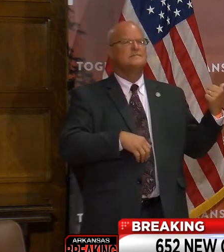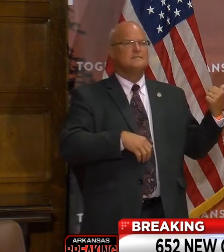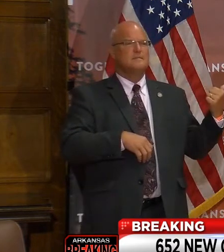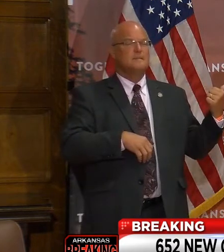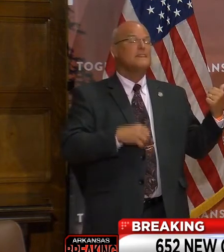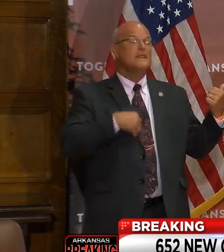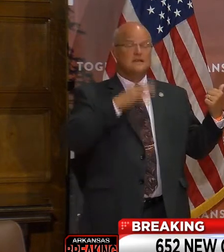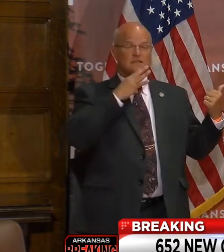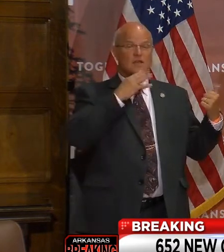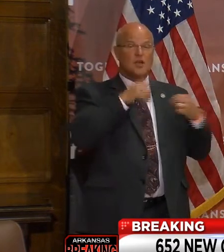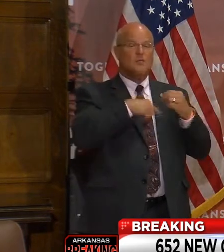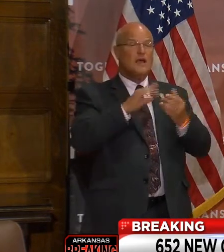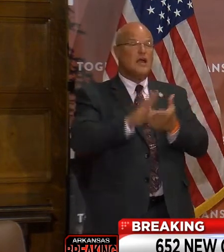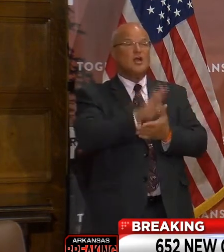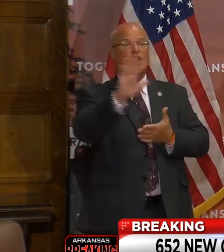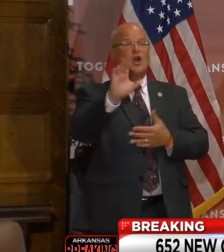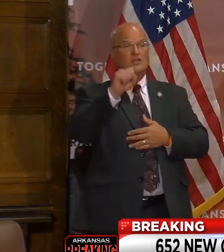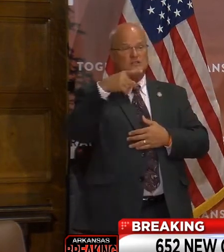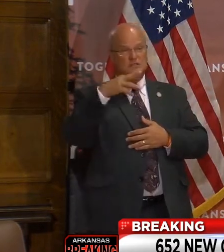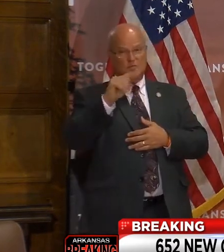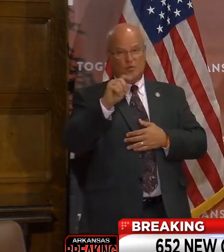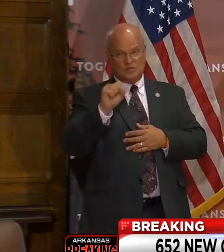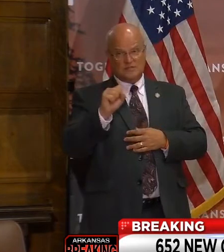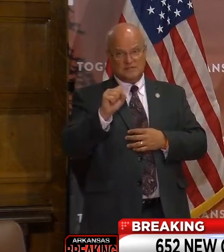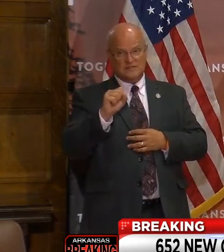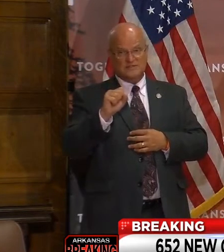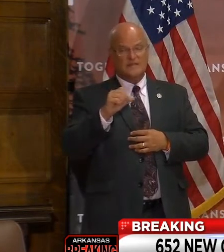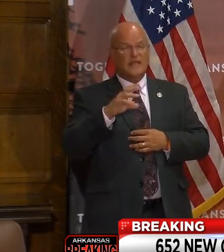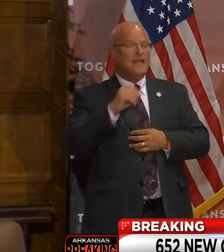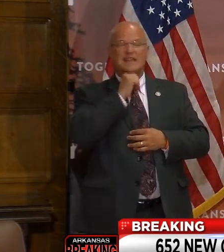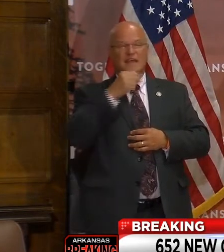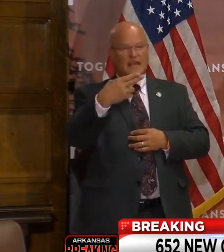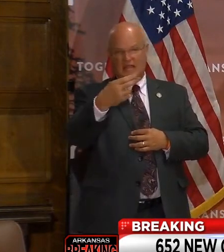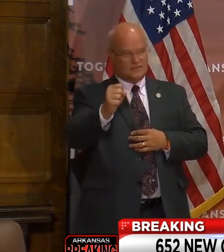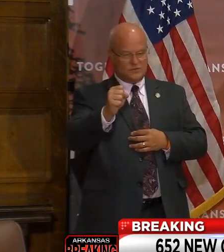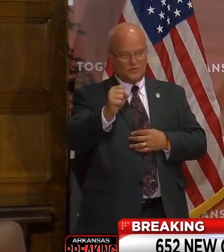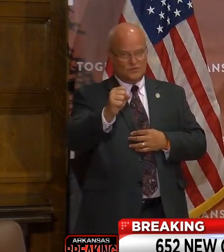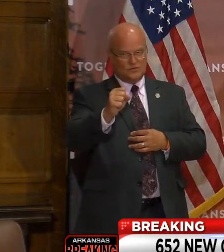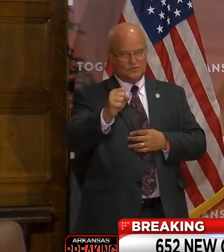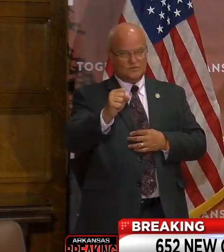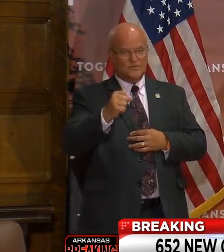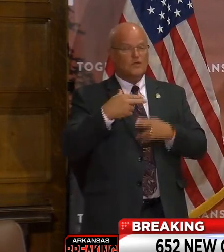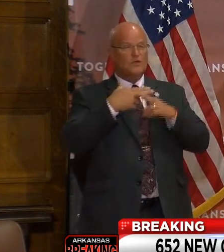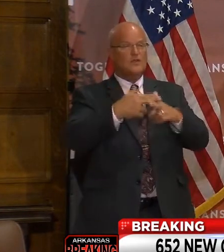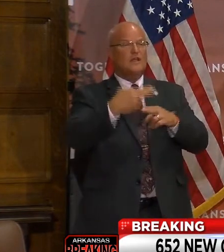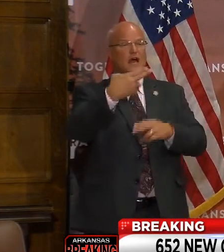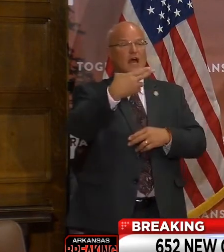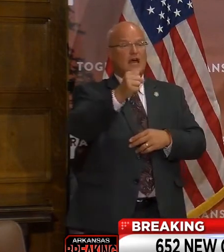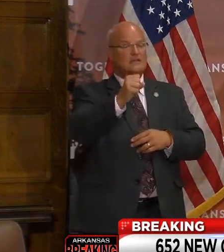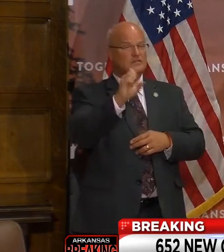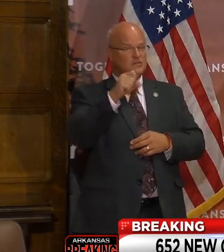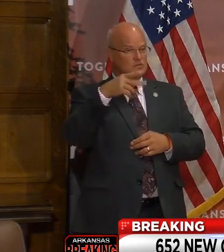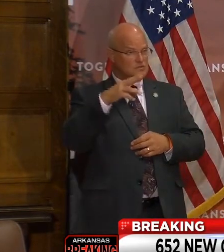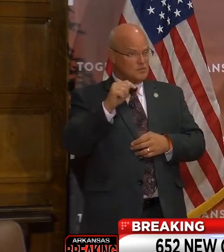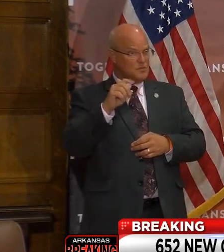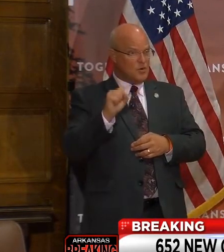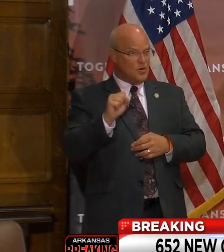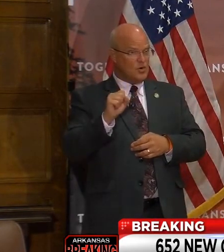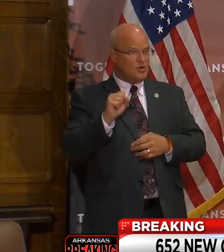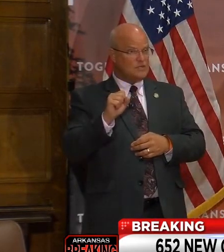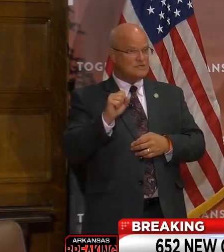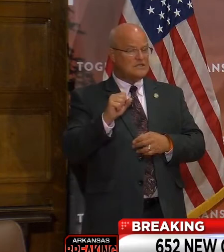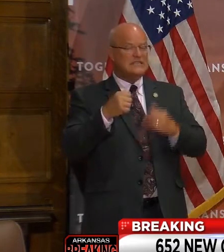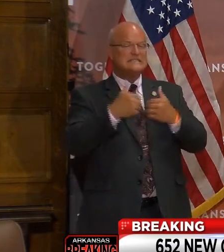I was speaking of college sports and not high school sports. In reference to high school sports, it's